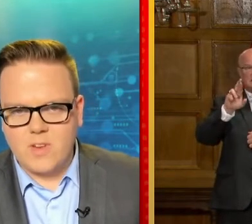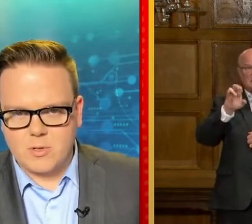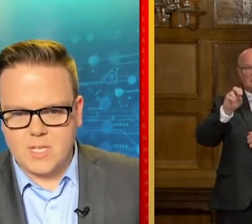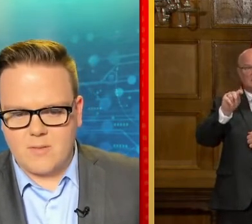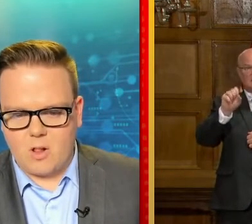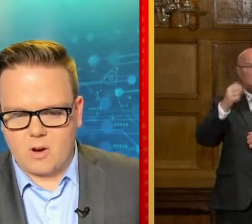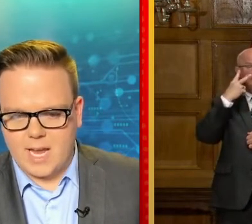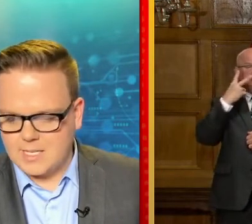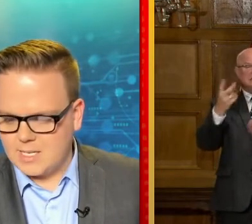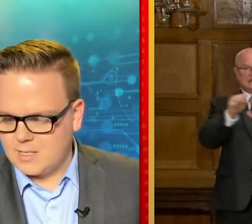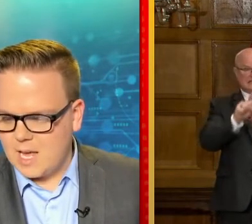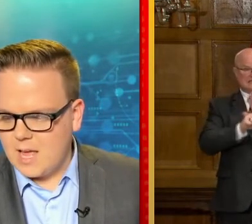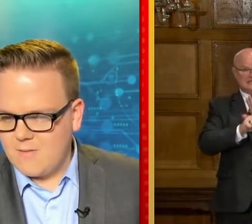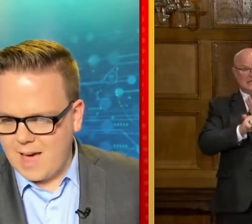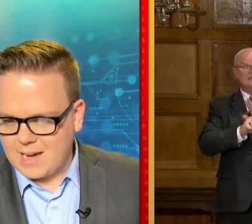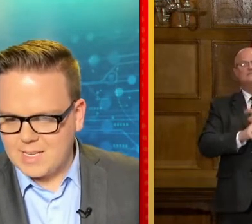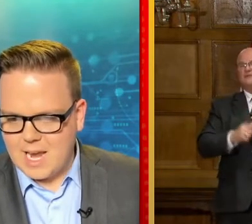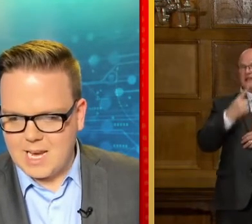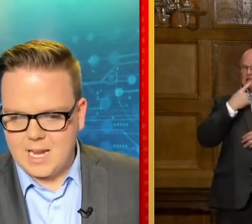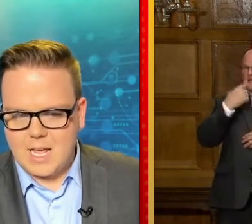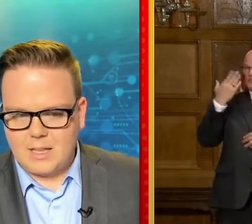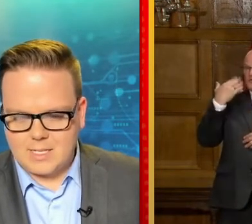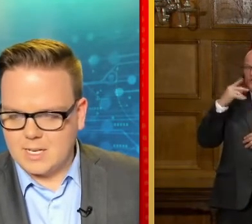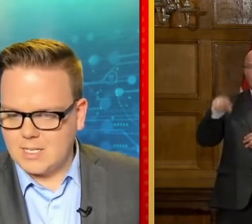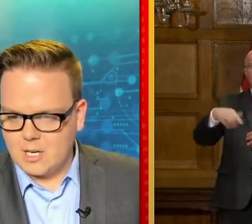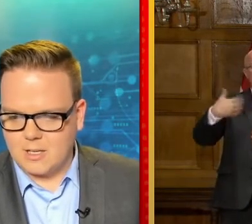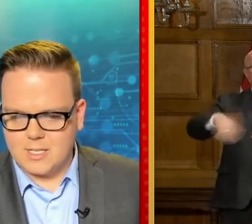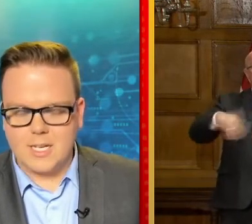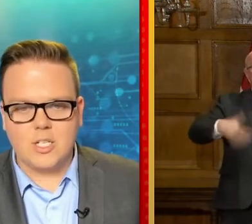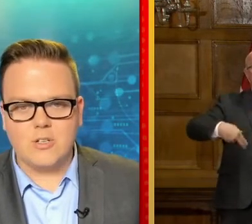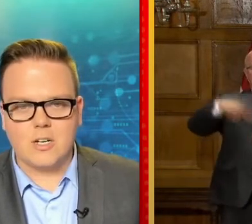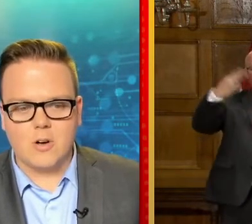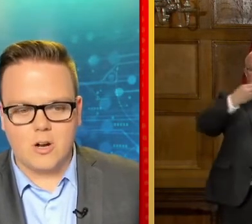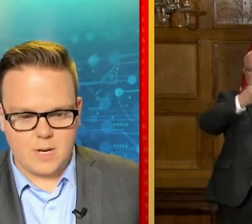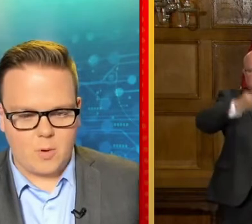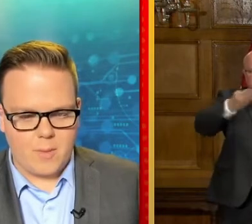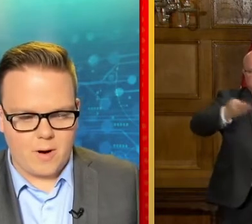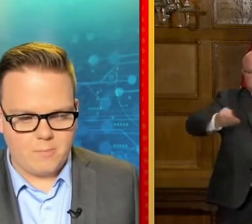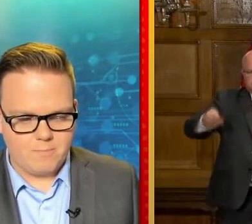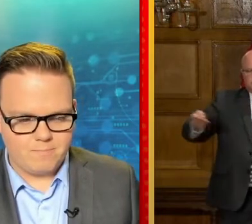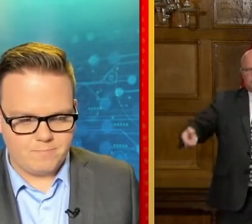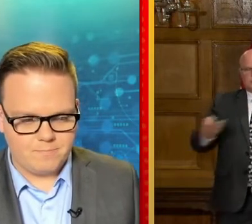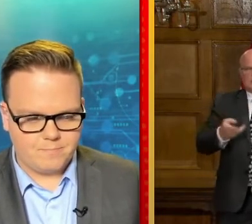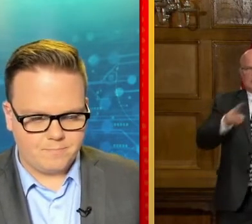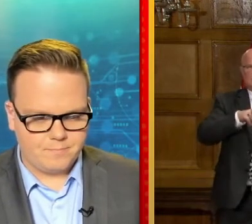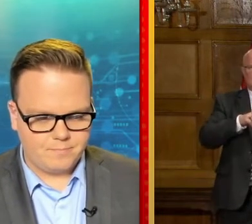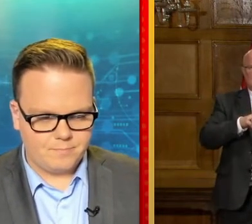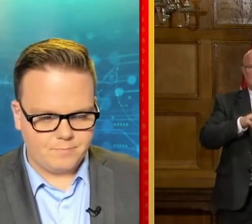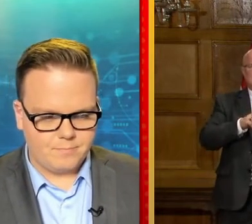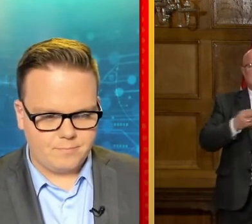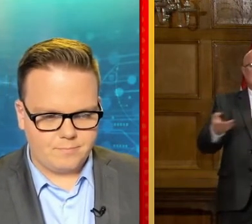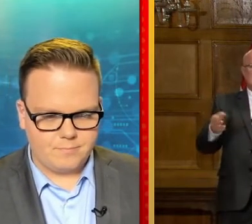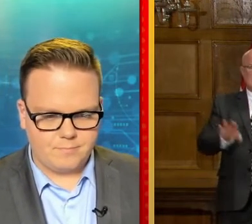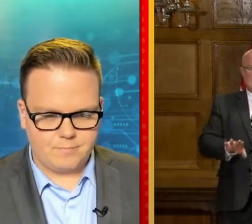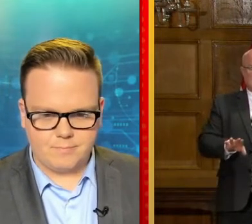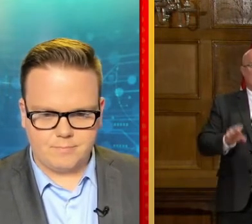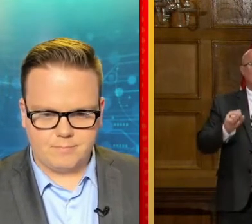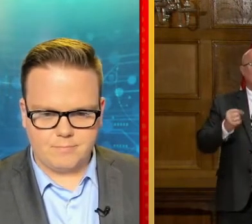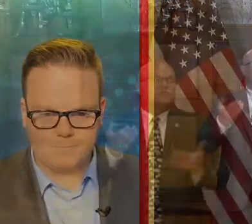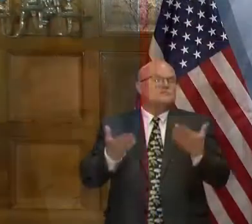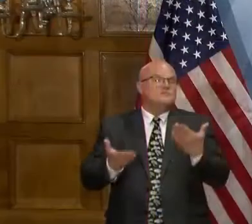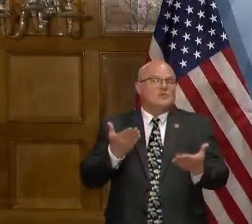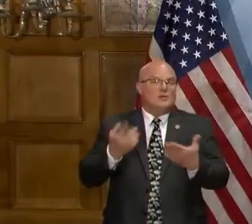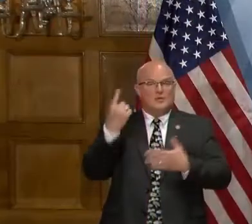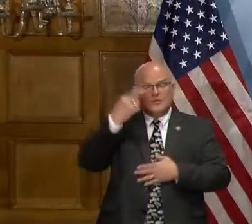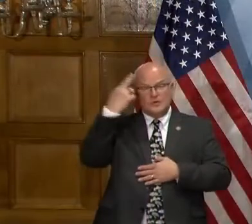is 50% of all Arkansans vaccinated. Let's continue to listen to Dr. Jose Romero. Increased morbidity and mortality, and it's probably